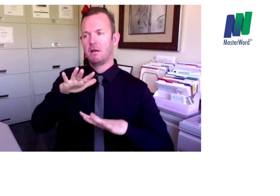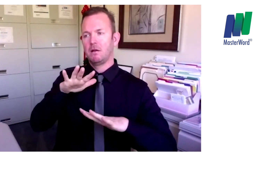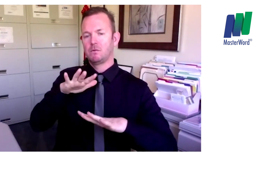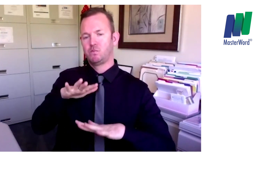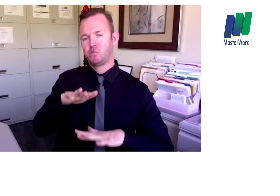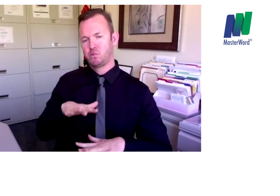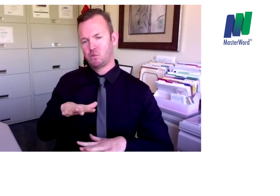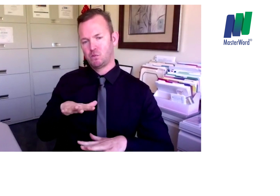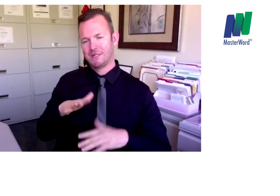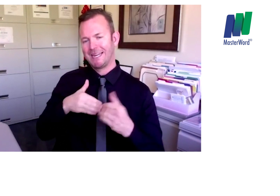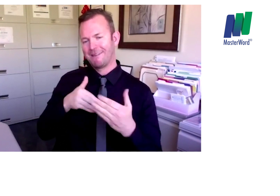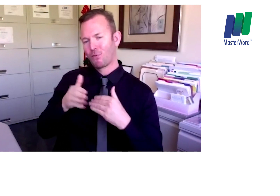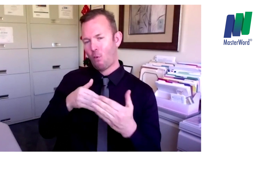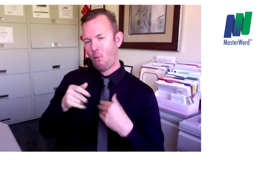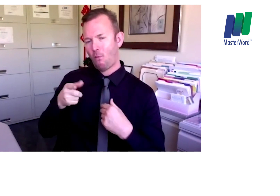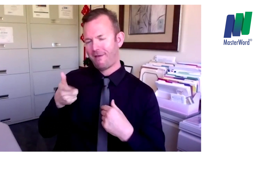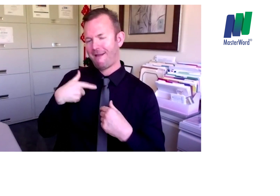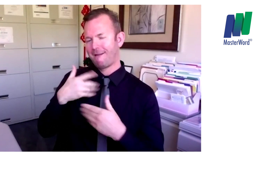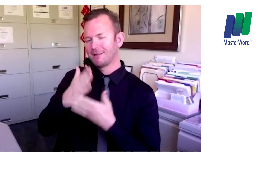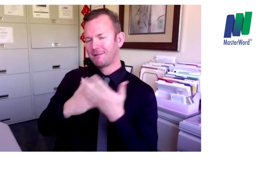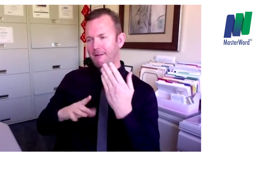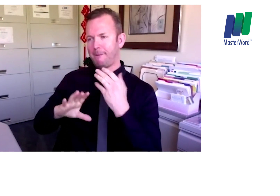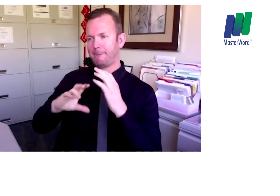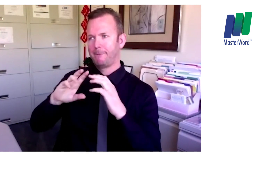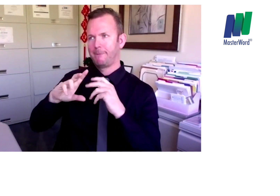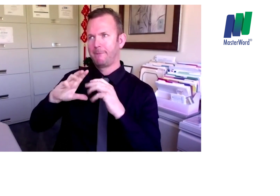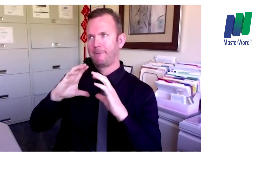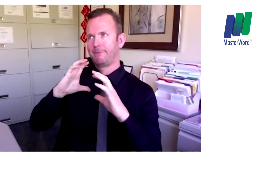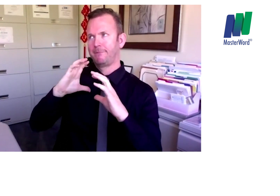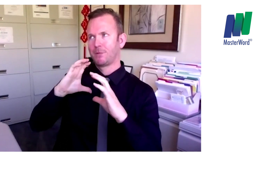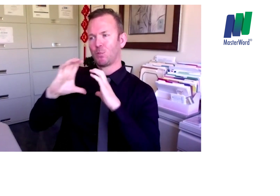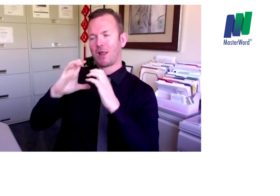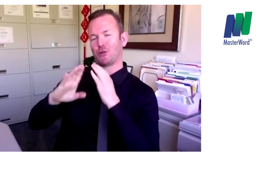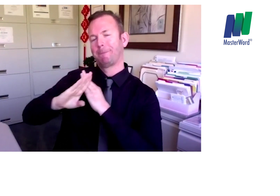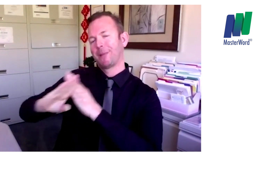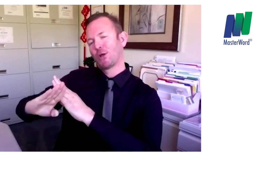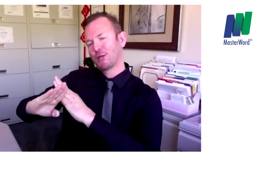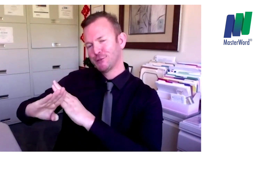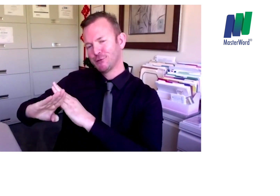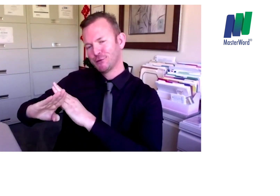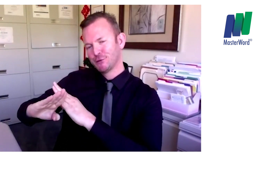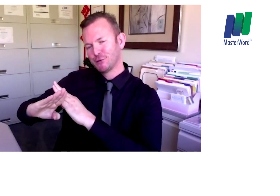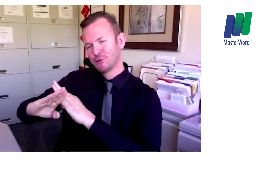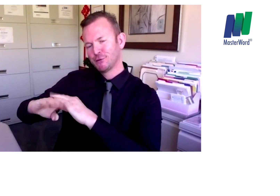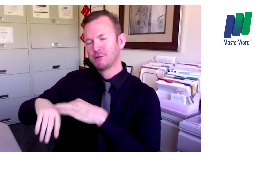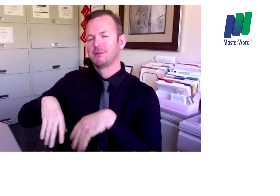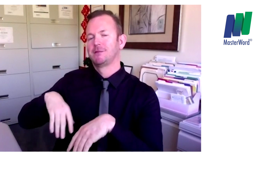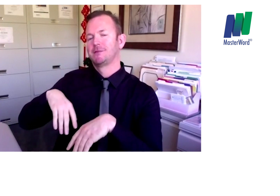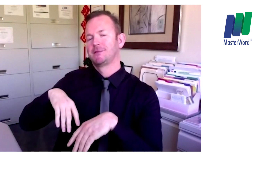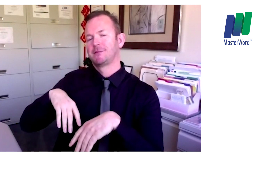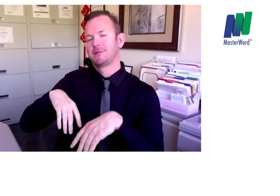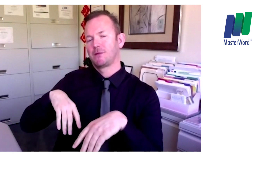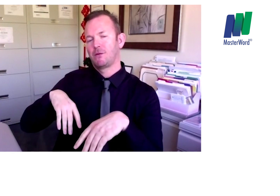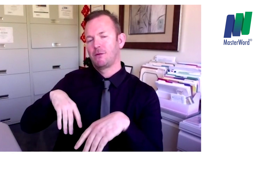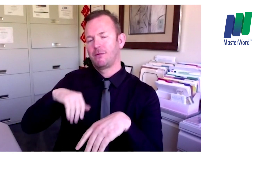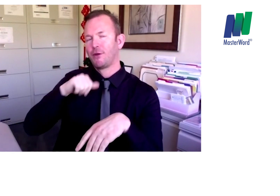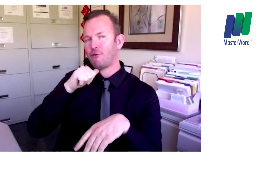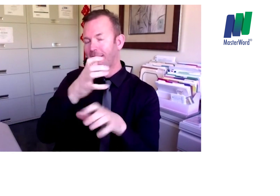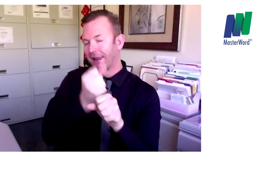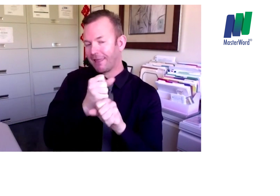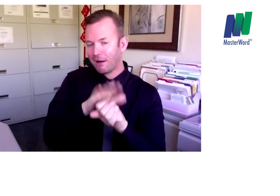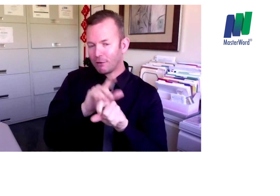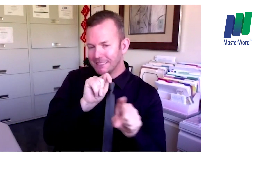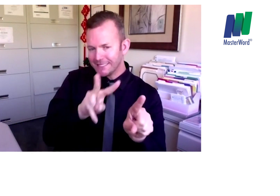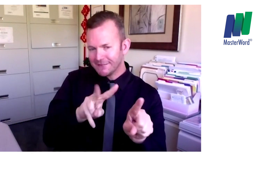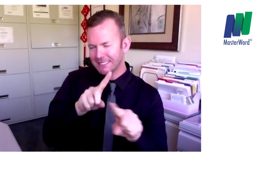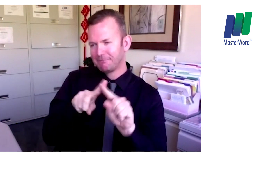can we feel as a community feel safe? What can we do even though we're experiencing this increased barriers